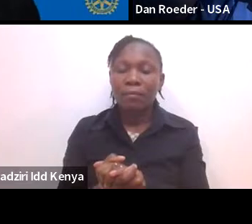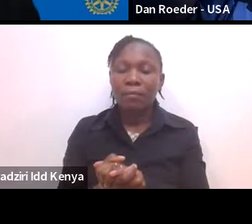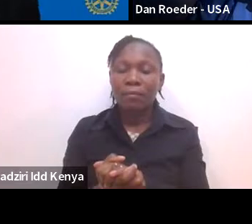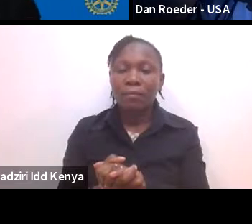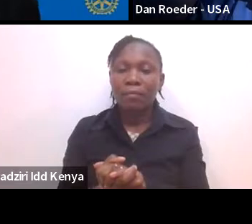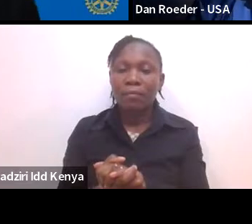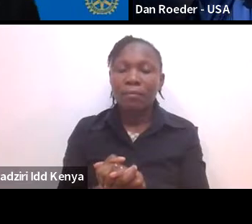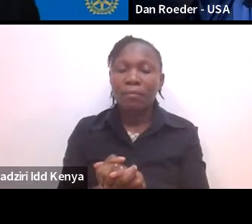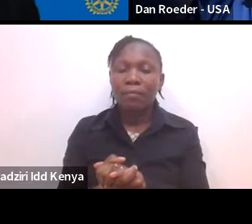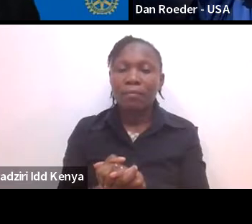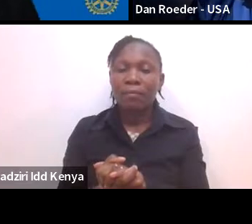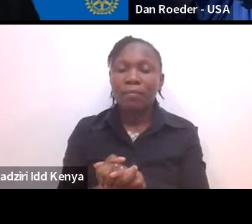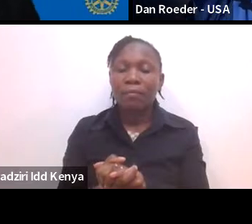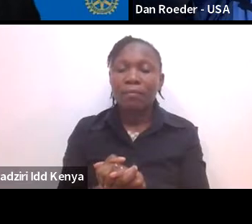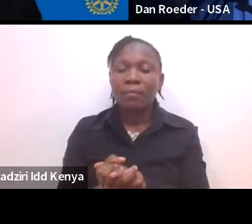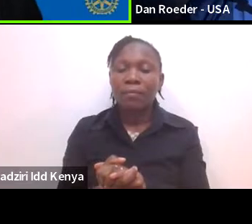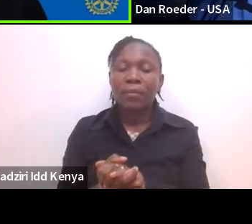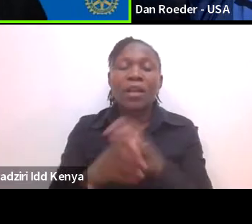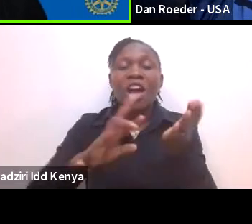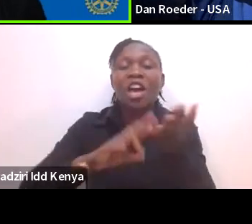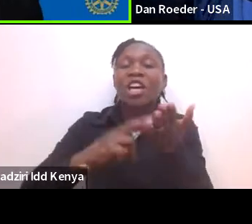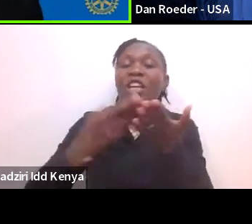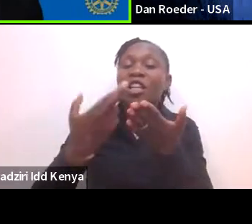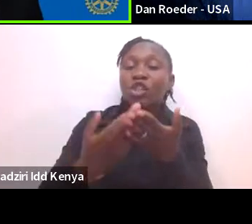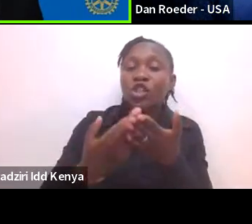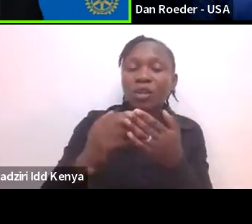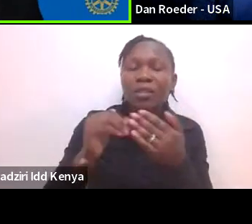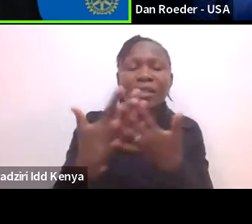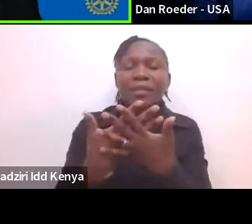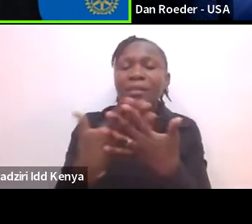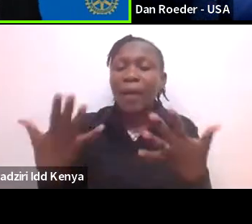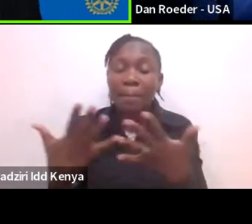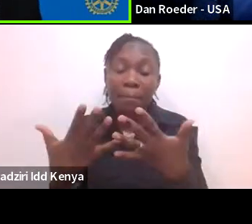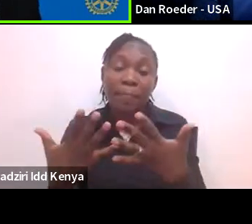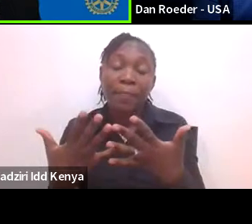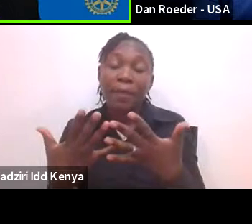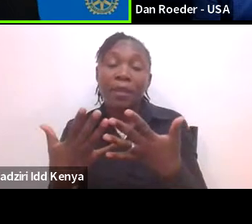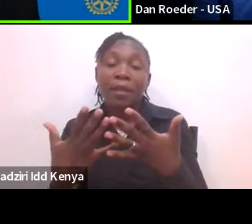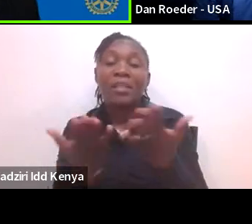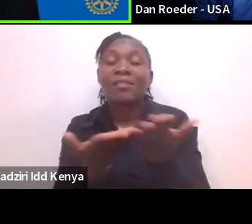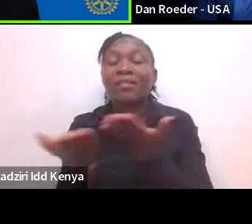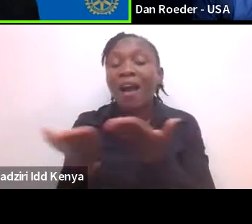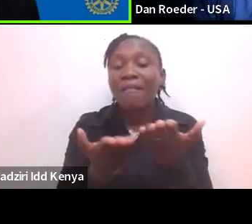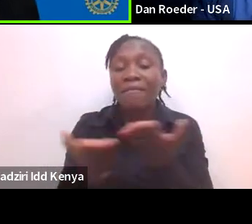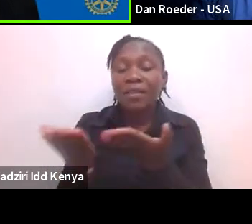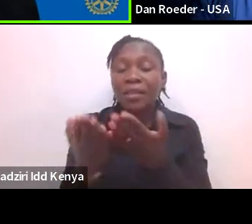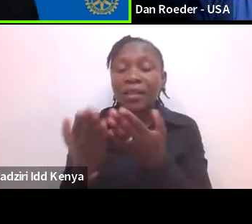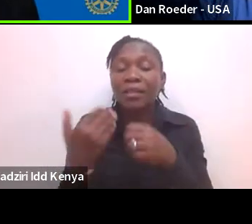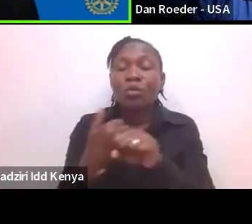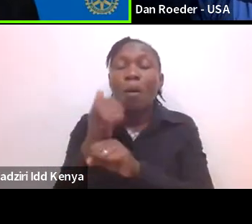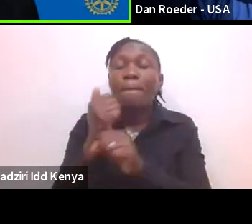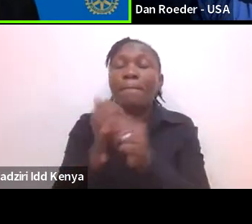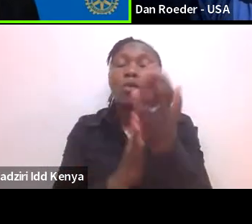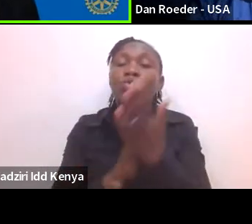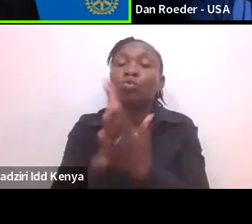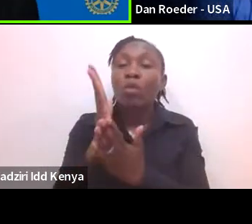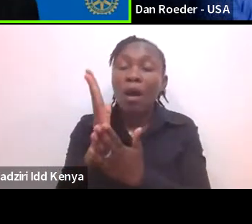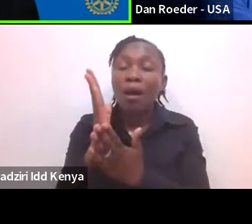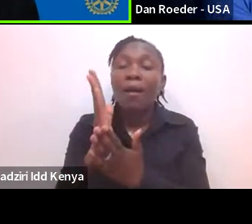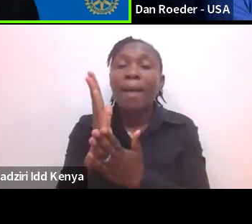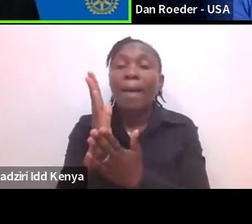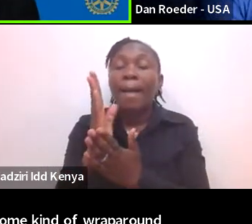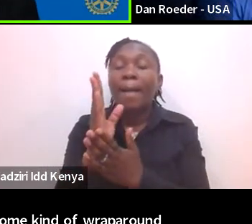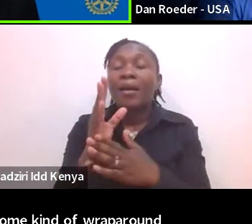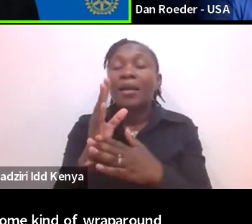could be financial resources, it could be some kind of wraparound services to ensure that the